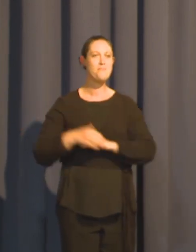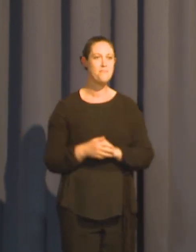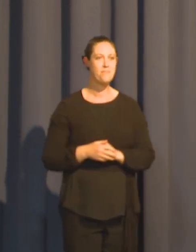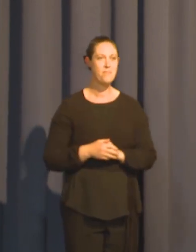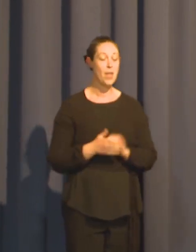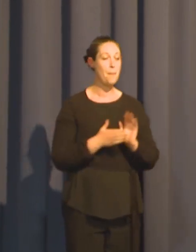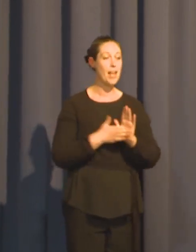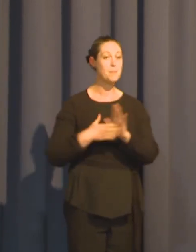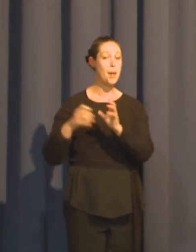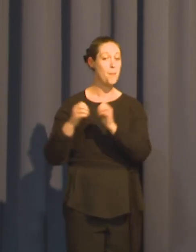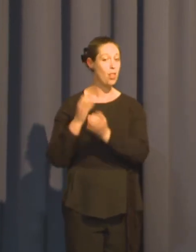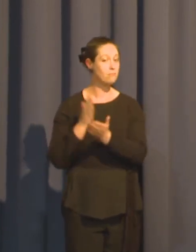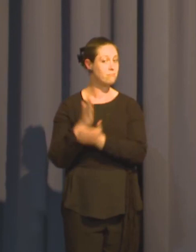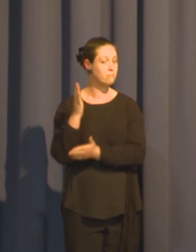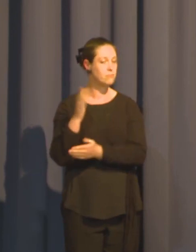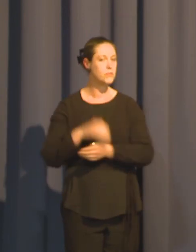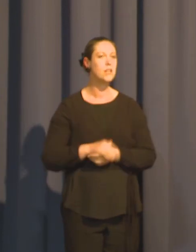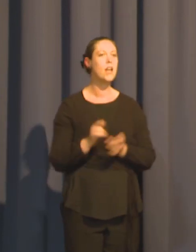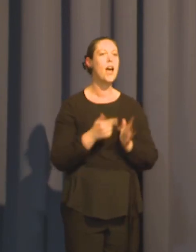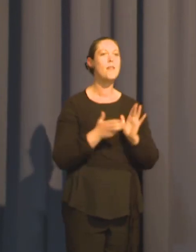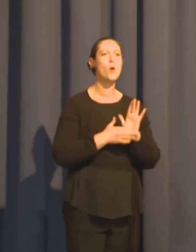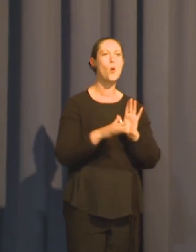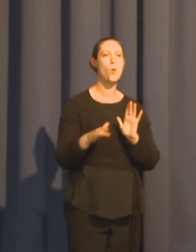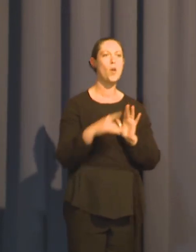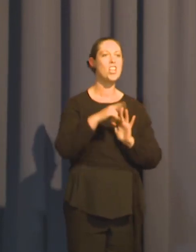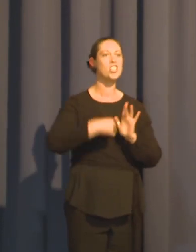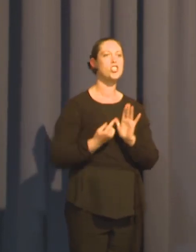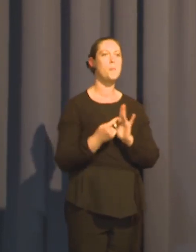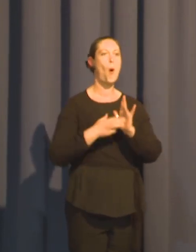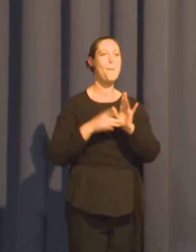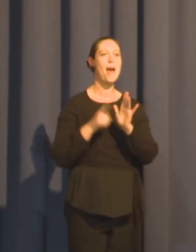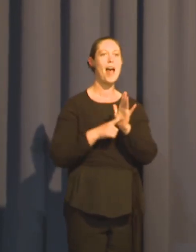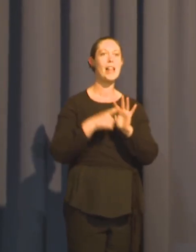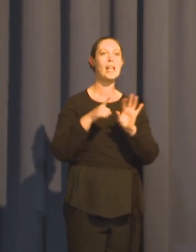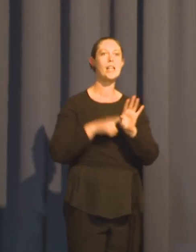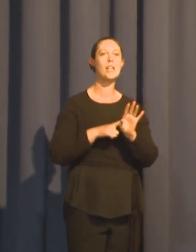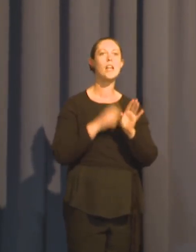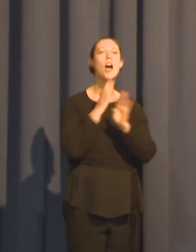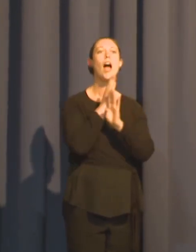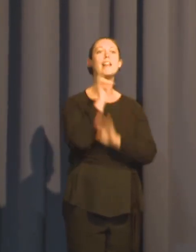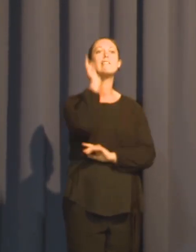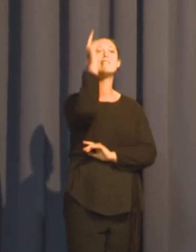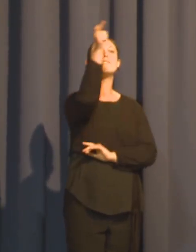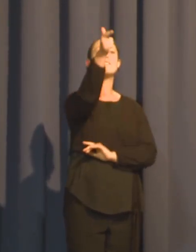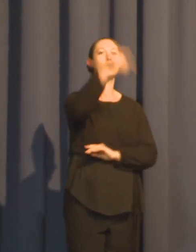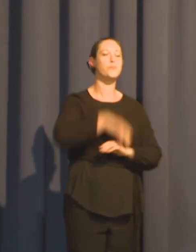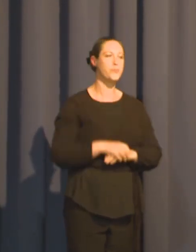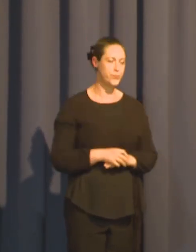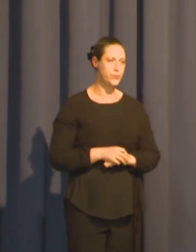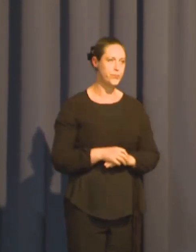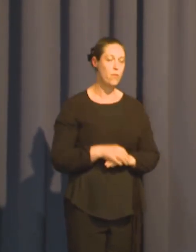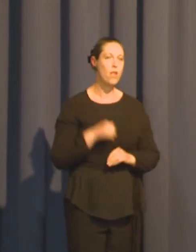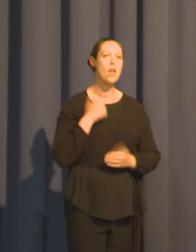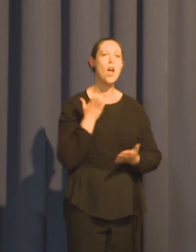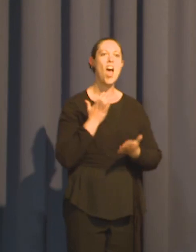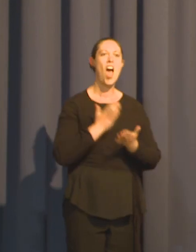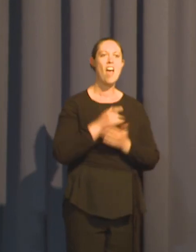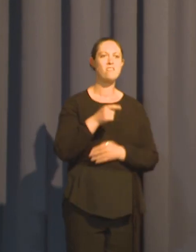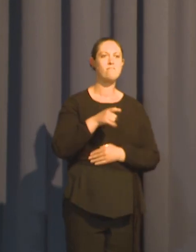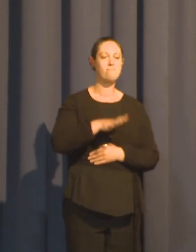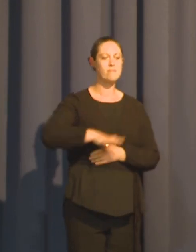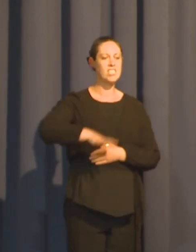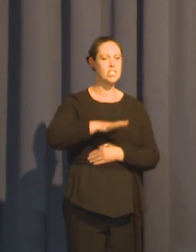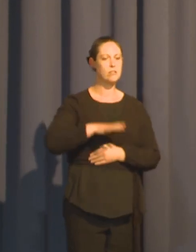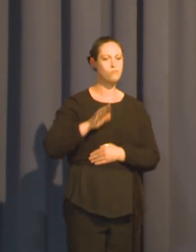Mandy Mayhem Bullock, actually. And the other member of our board is Councillor Jim O'Malley, who's hiding up the back there. And I've lived in the